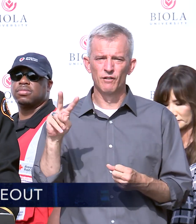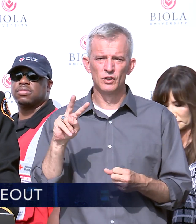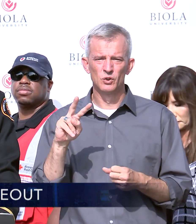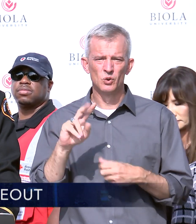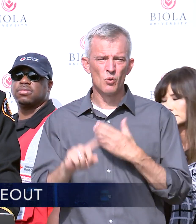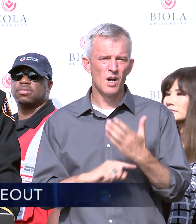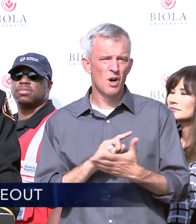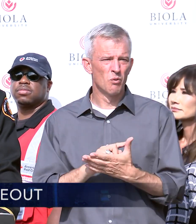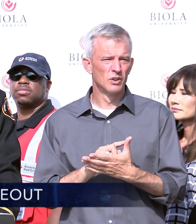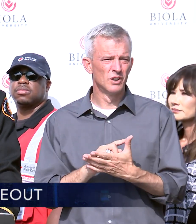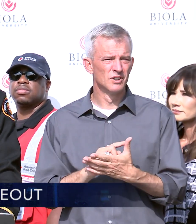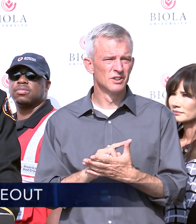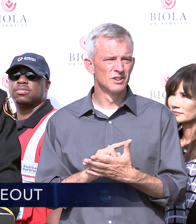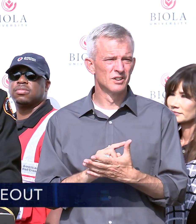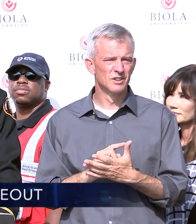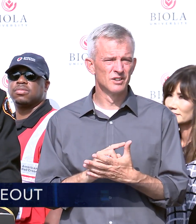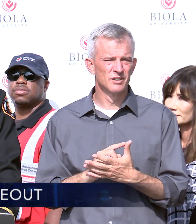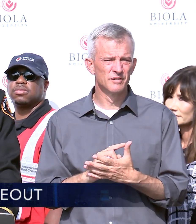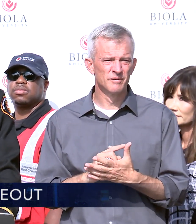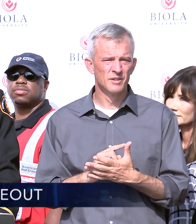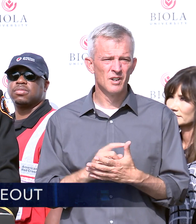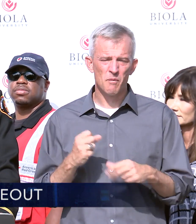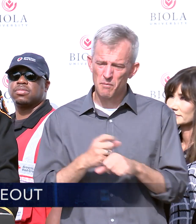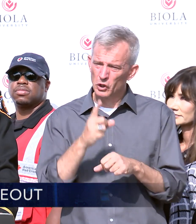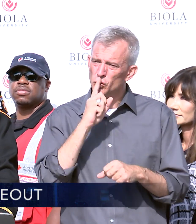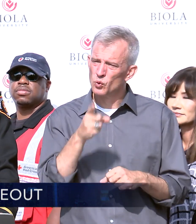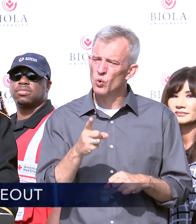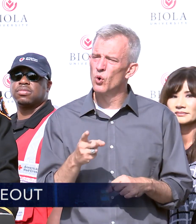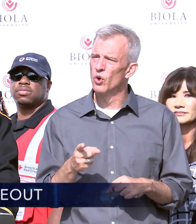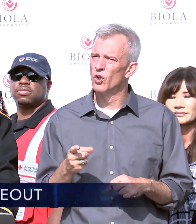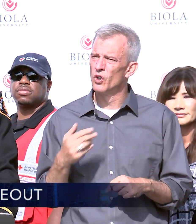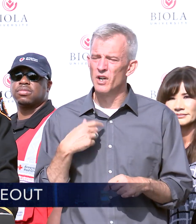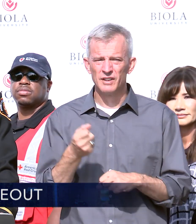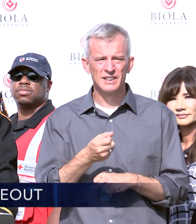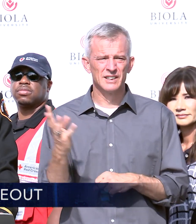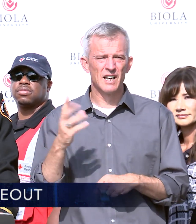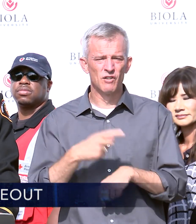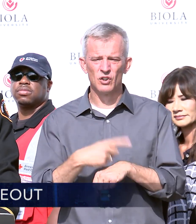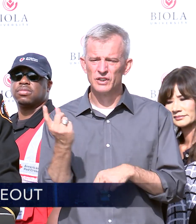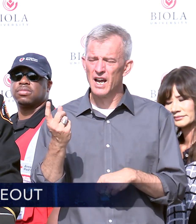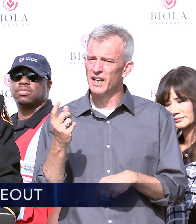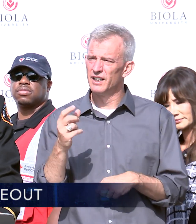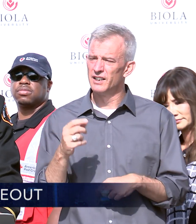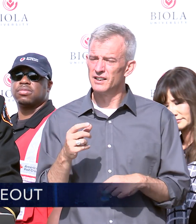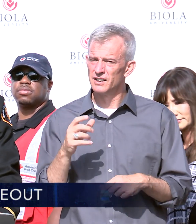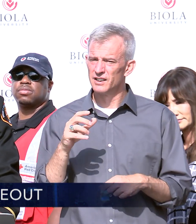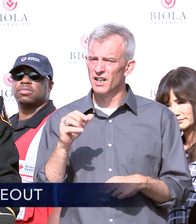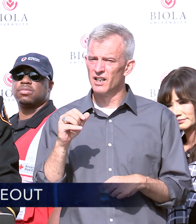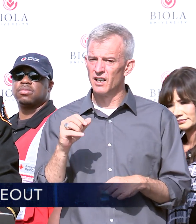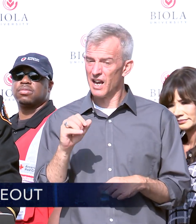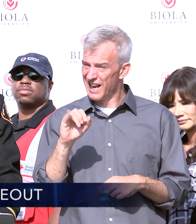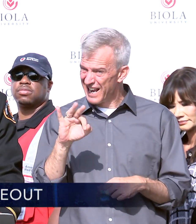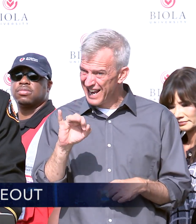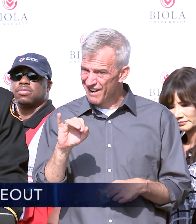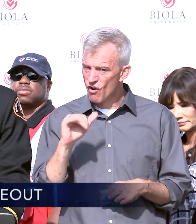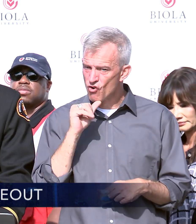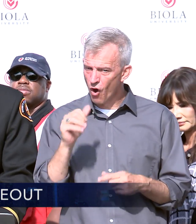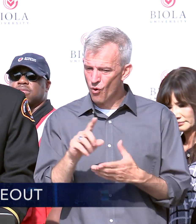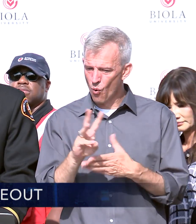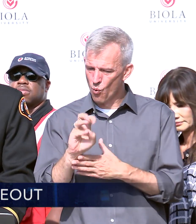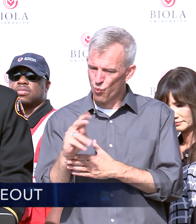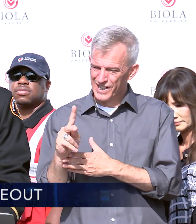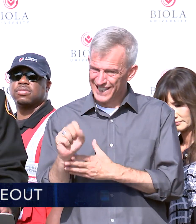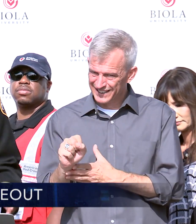to a potential disaster, ensuring that you have several days, if not weeks, of medication.